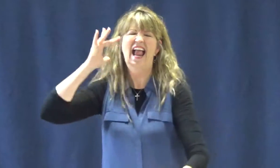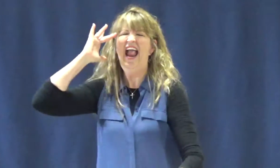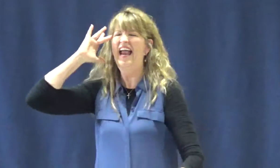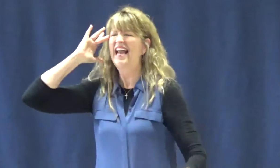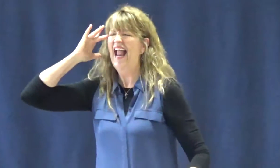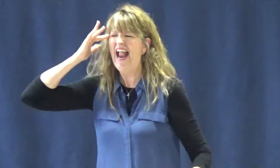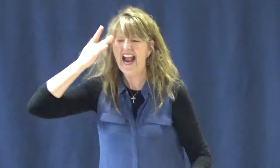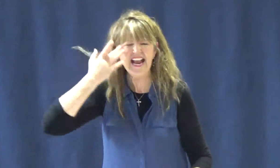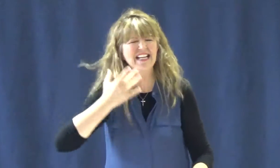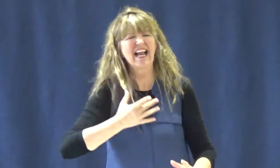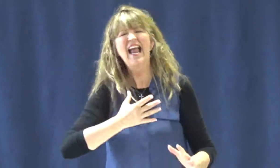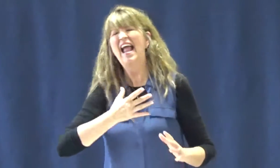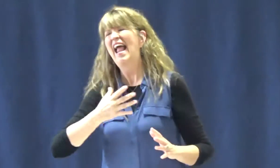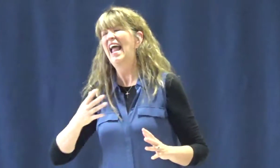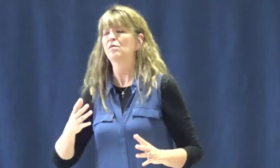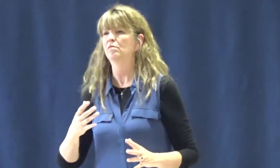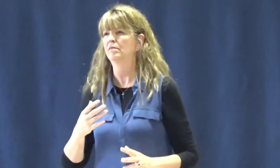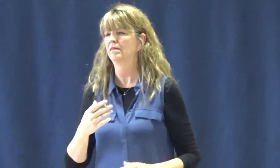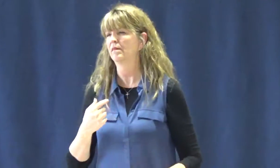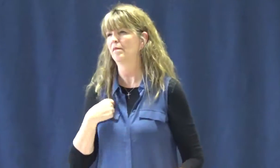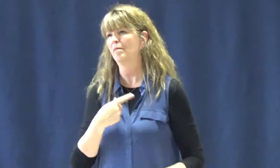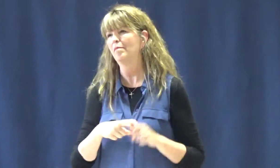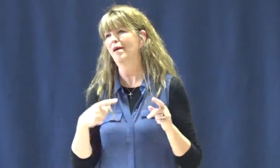marginalism and hatred,